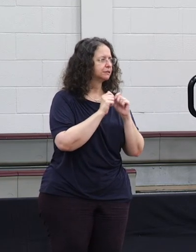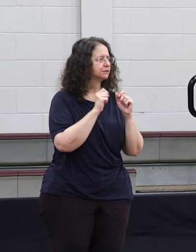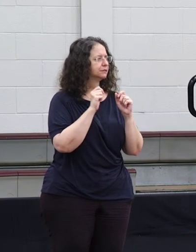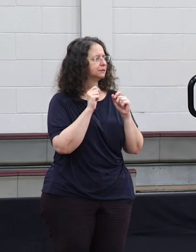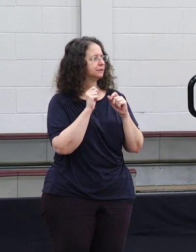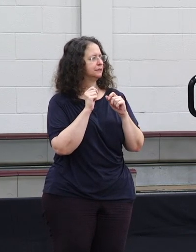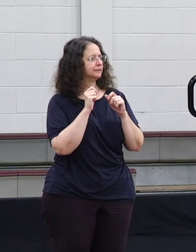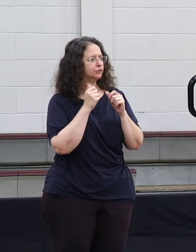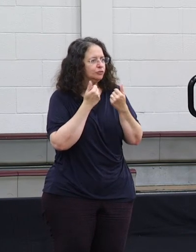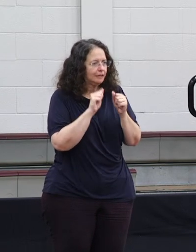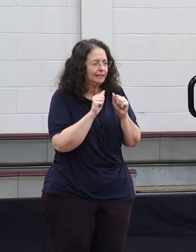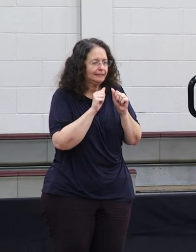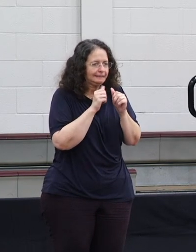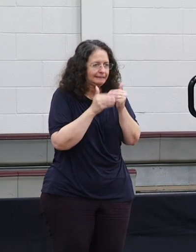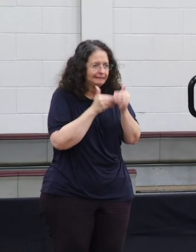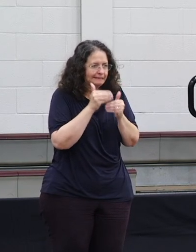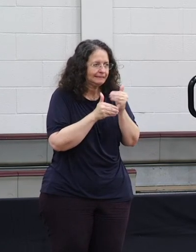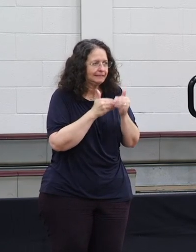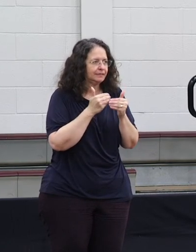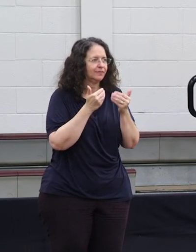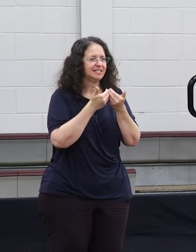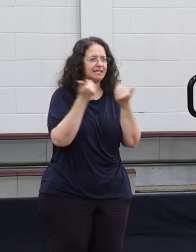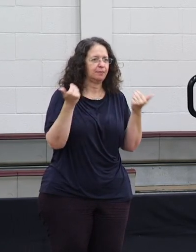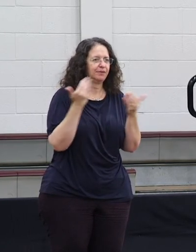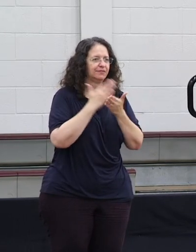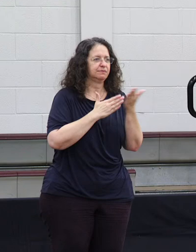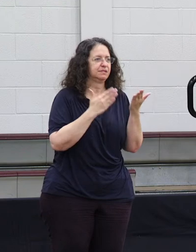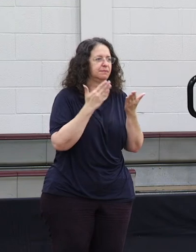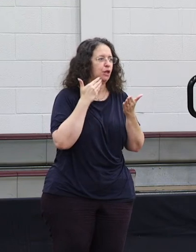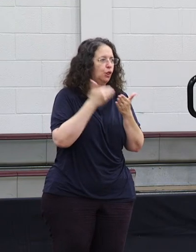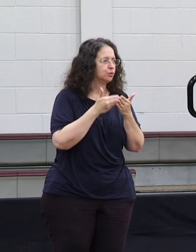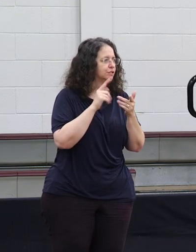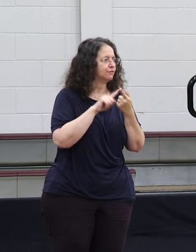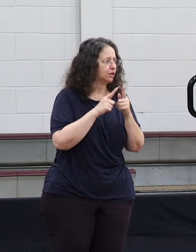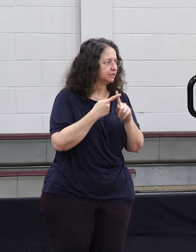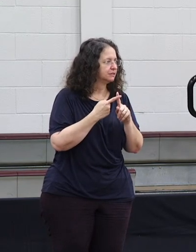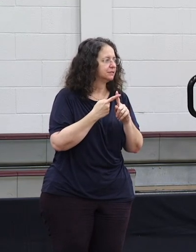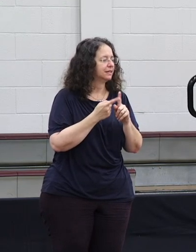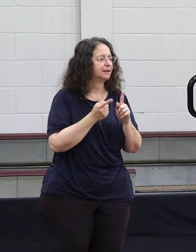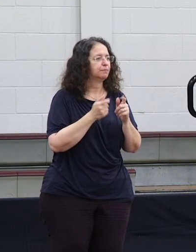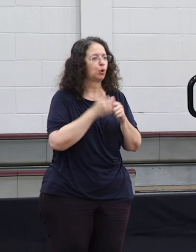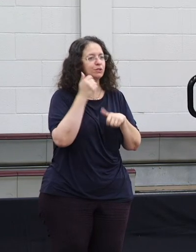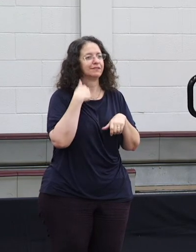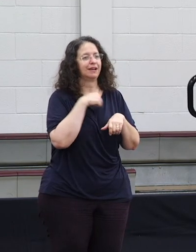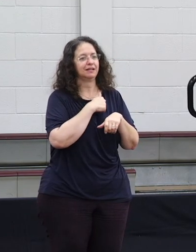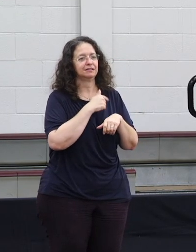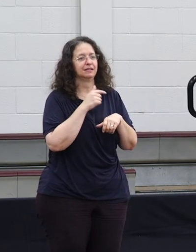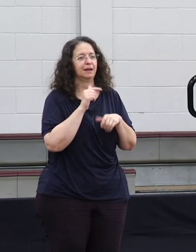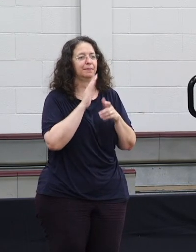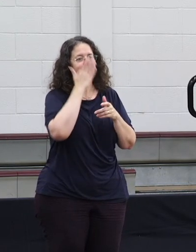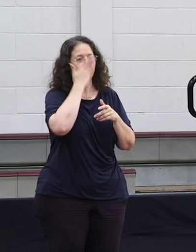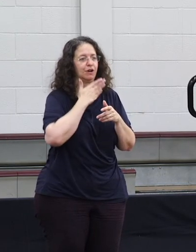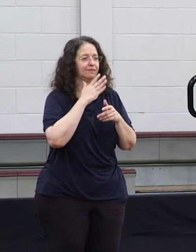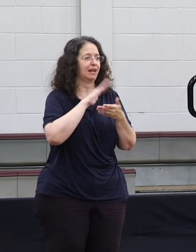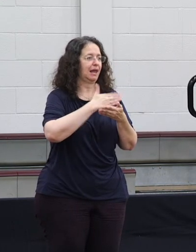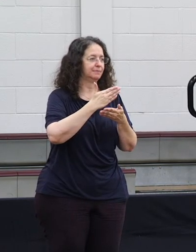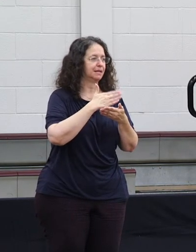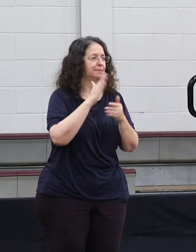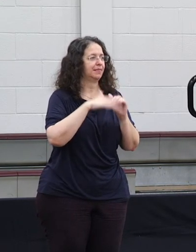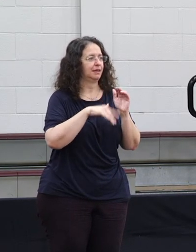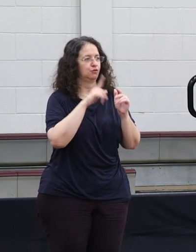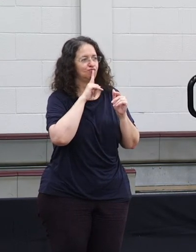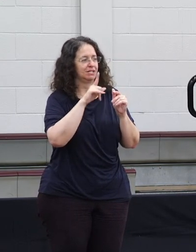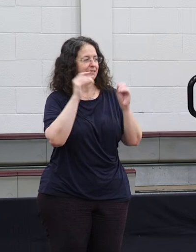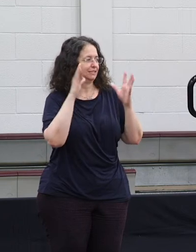stay intact, we've been separated from some of our closest friends, and most of us have spent more time this year in front of a laptop than in front of a real